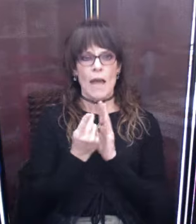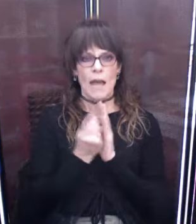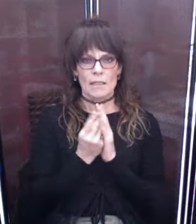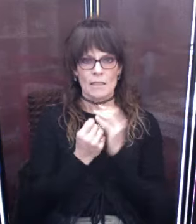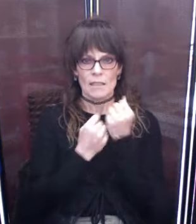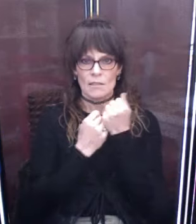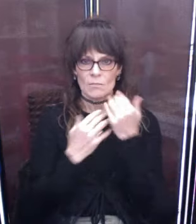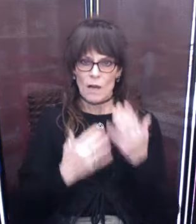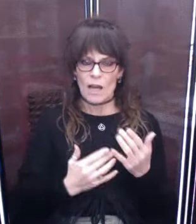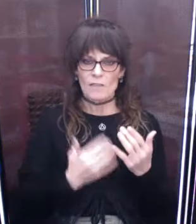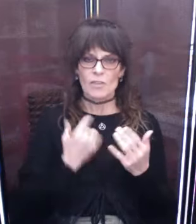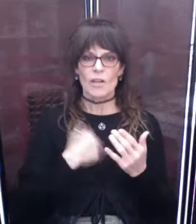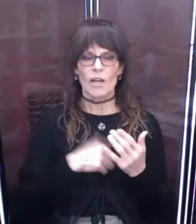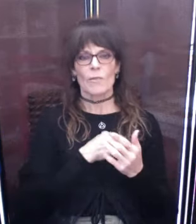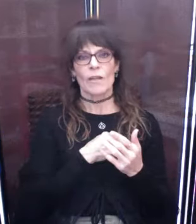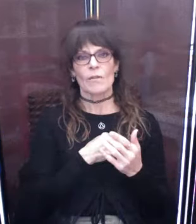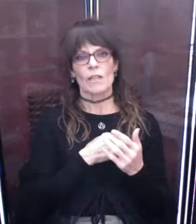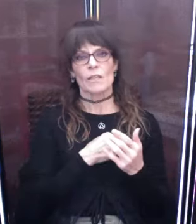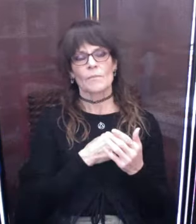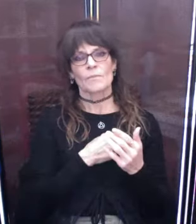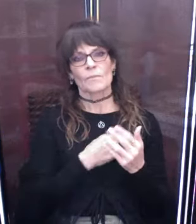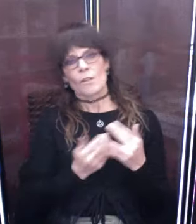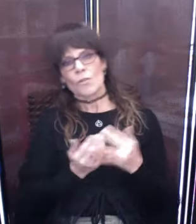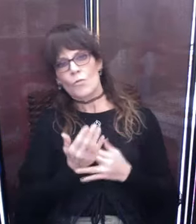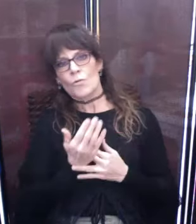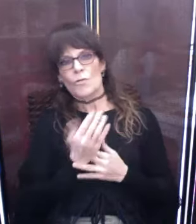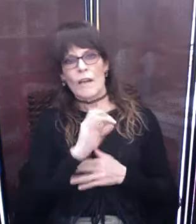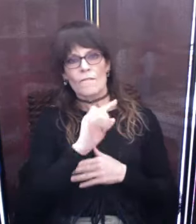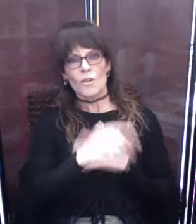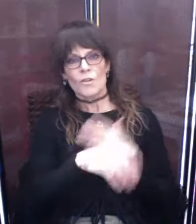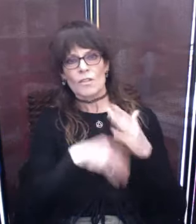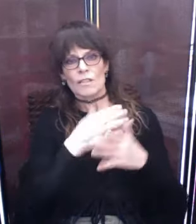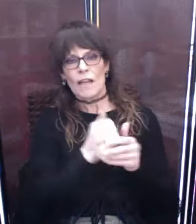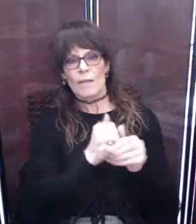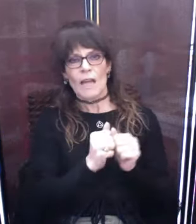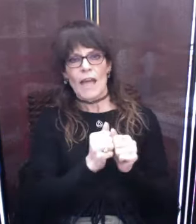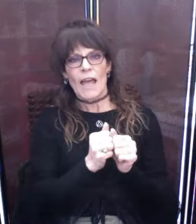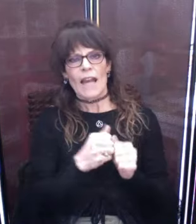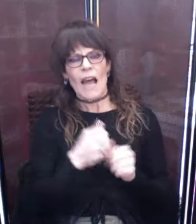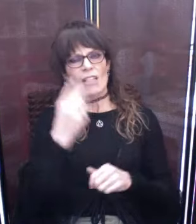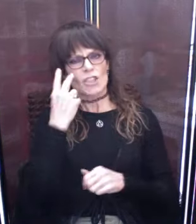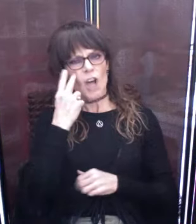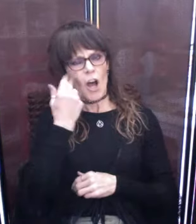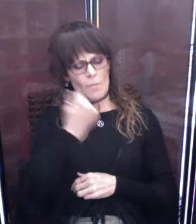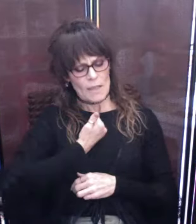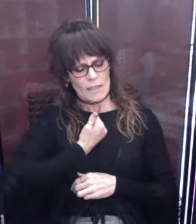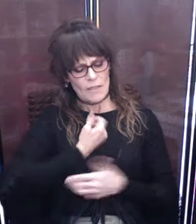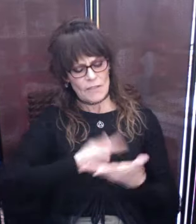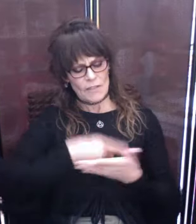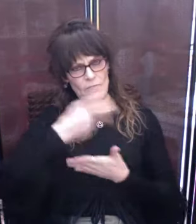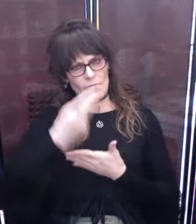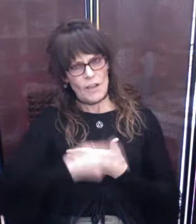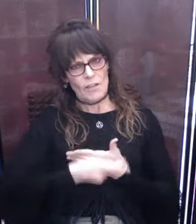that we went back through that first step, and I looked at my failure to keep myself away from the first